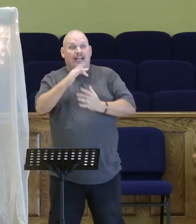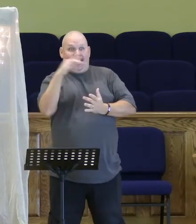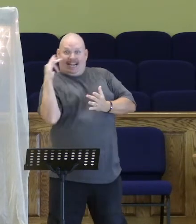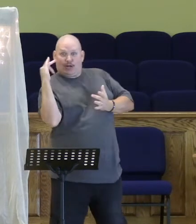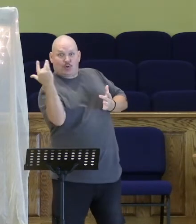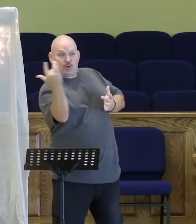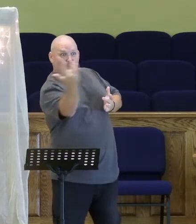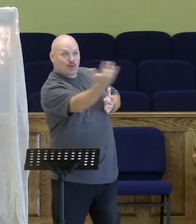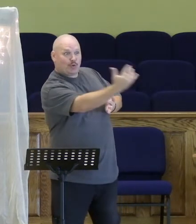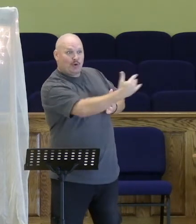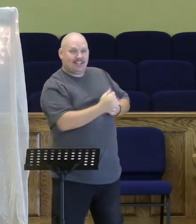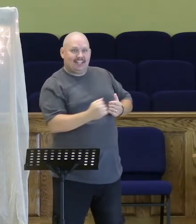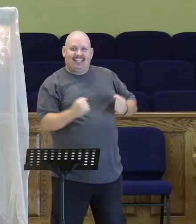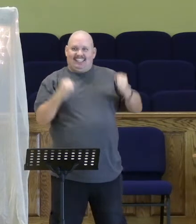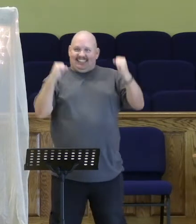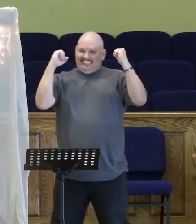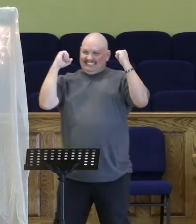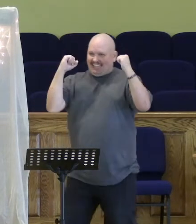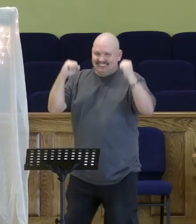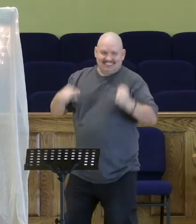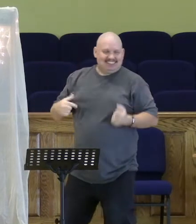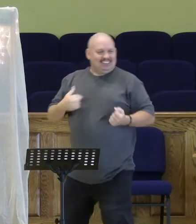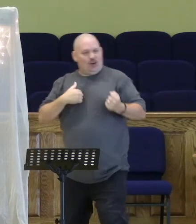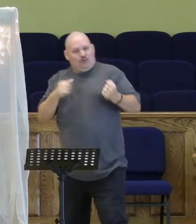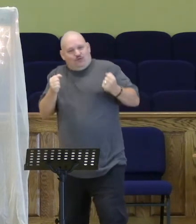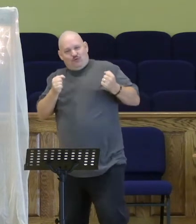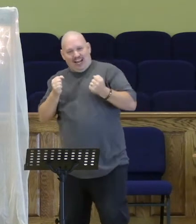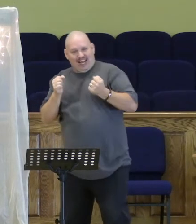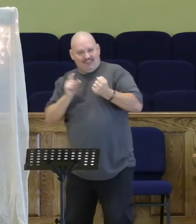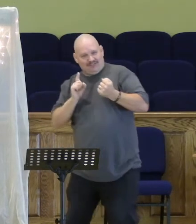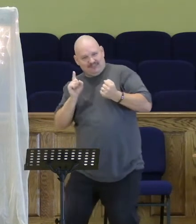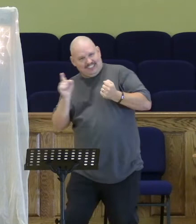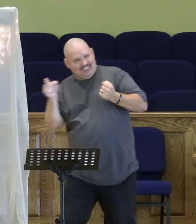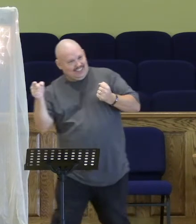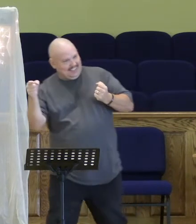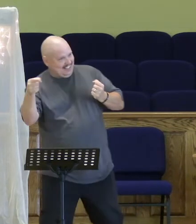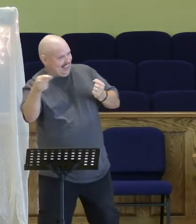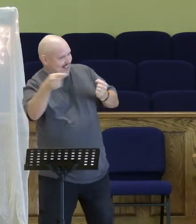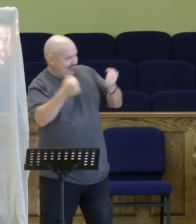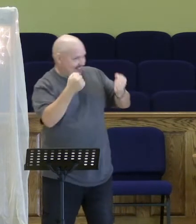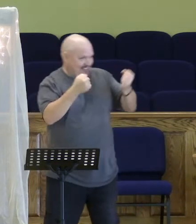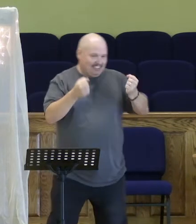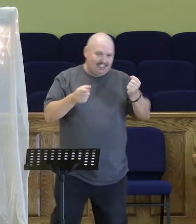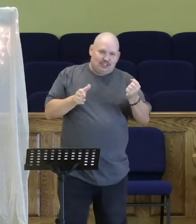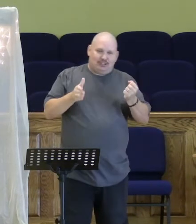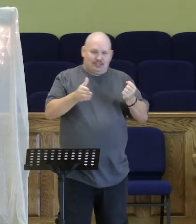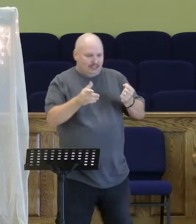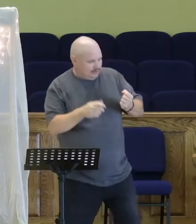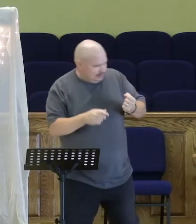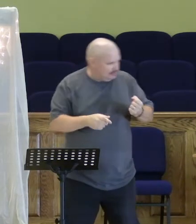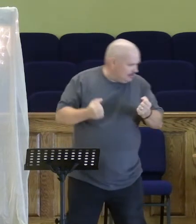a drive-through. Nobody's in the drive-through. Sweet. Okay. So I pull around the drive-through, and I come